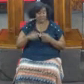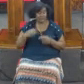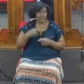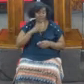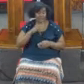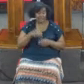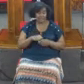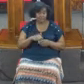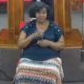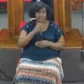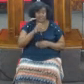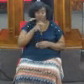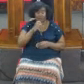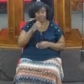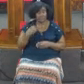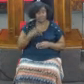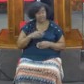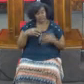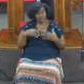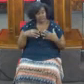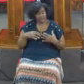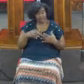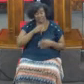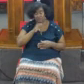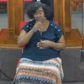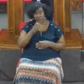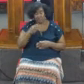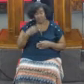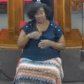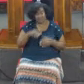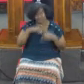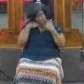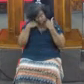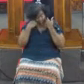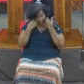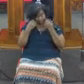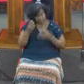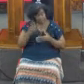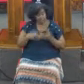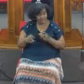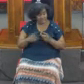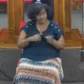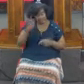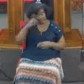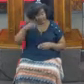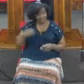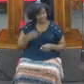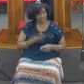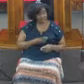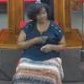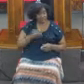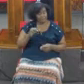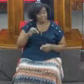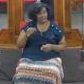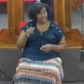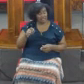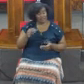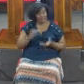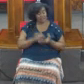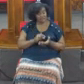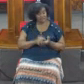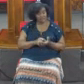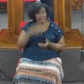He doesn't want us to be afraid. He doesn't want us to be ashamed of what He has done for us. Mark's gospel, the writer of